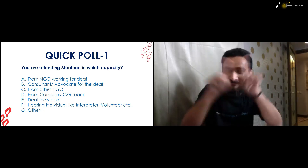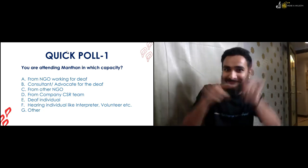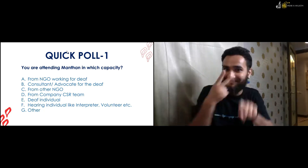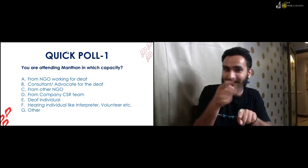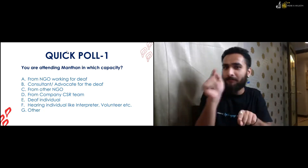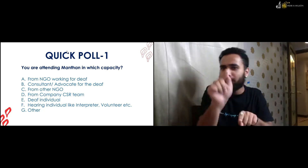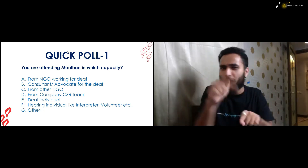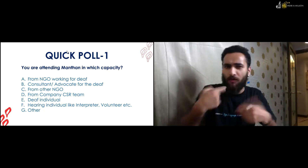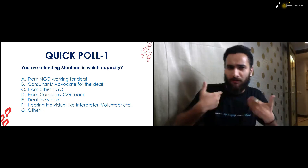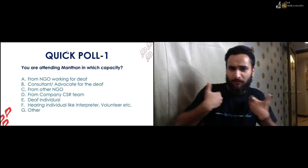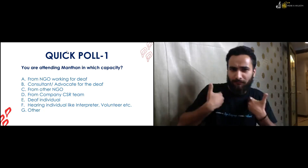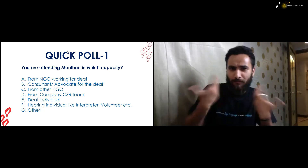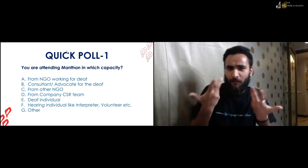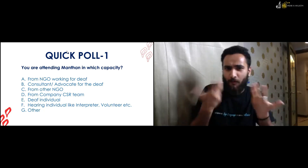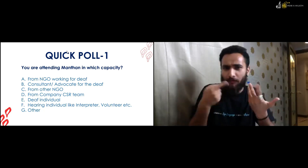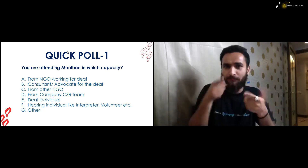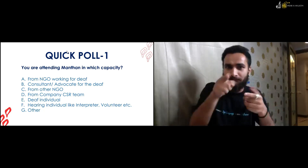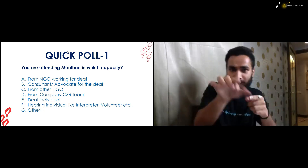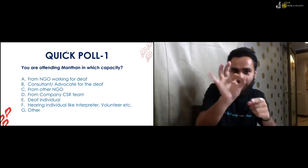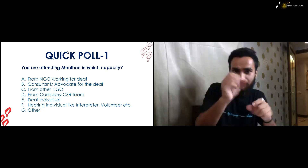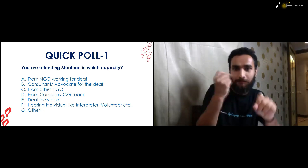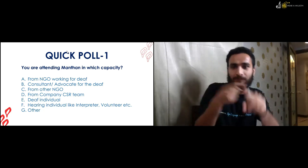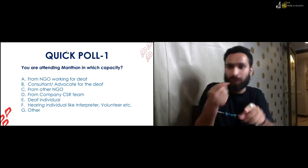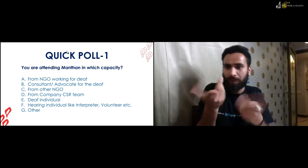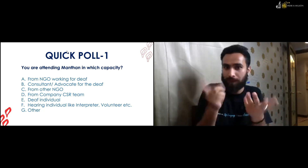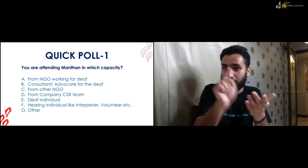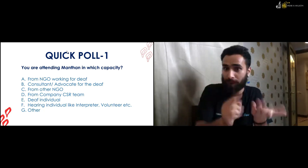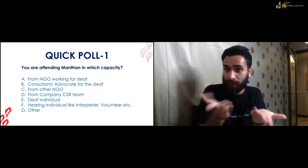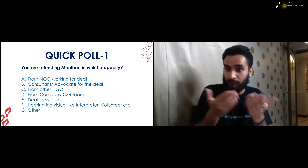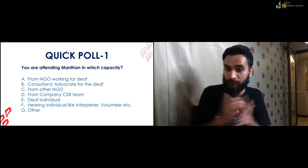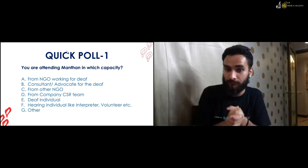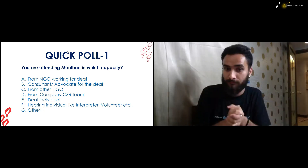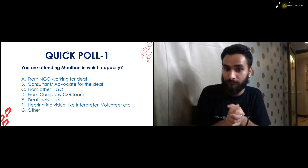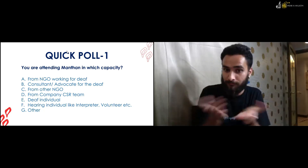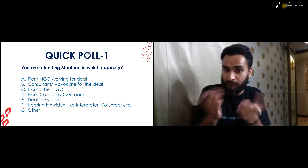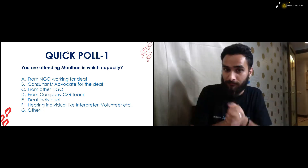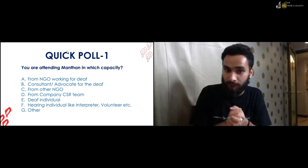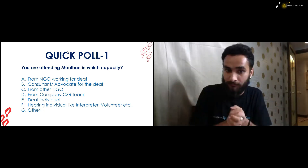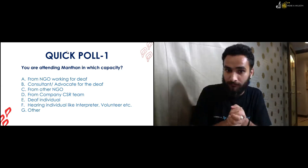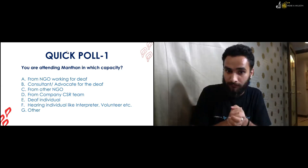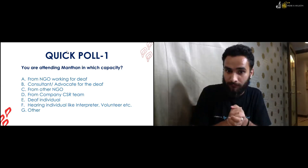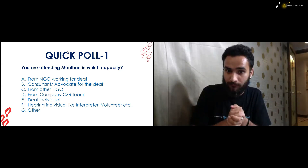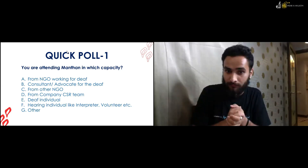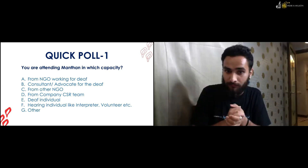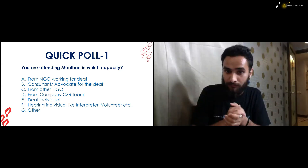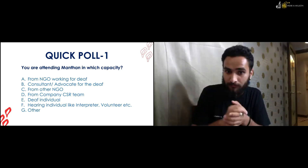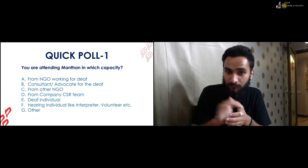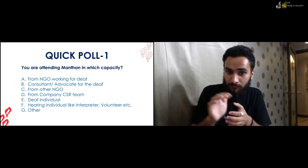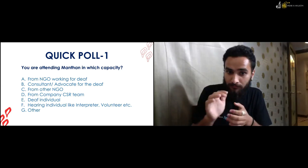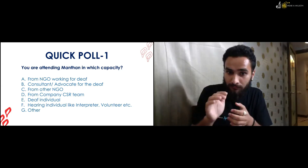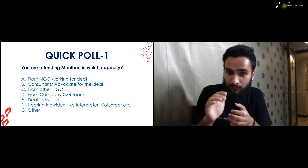Yeah. Now that you can see the poll on your screen, you can just check whichever matches your capacity. Please click on that.